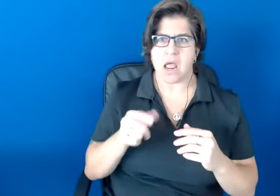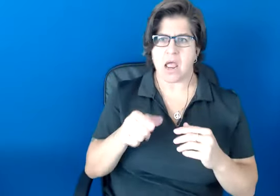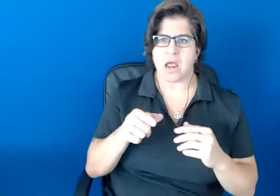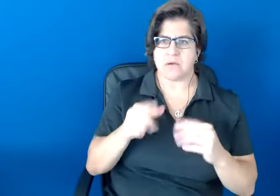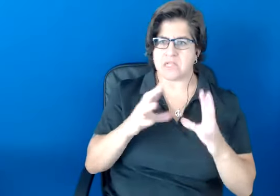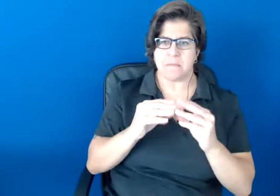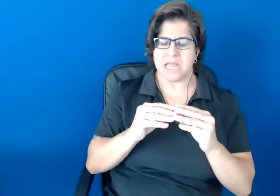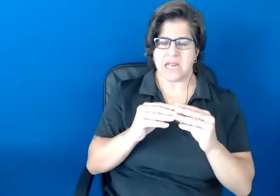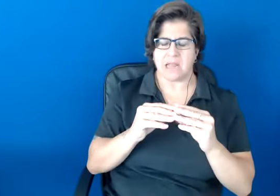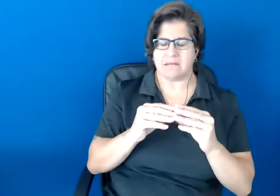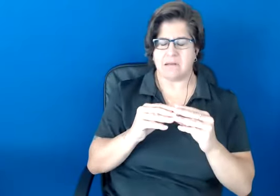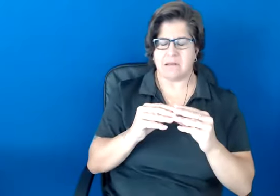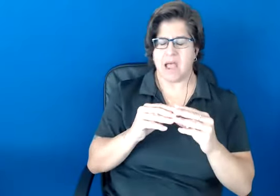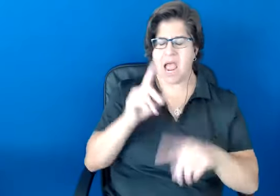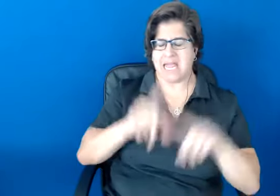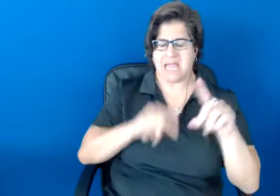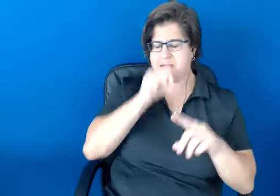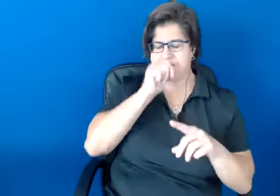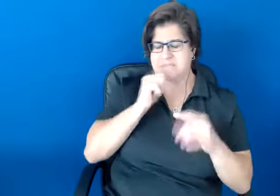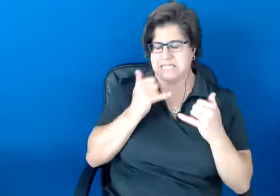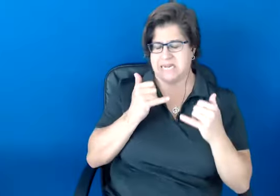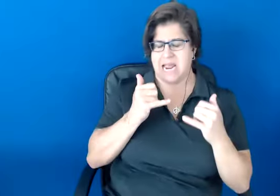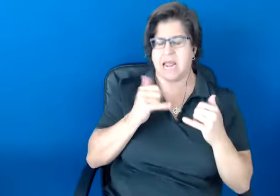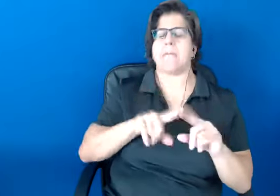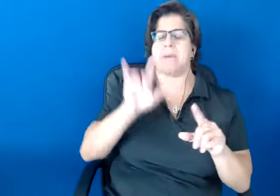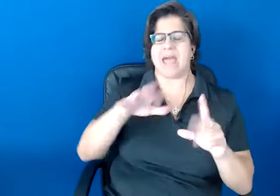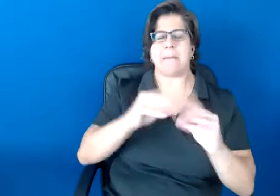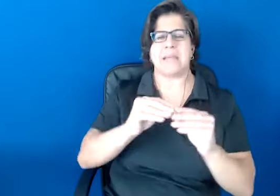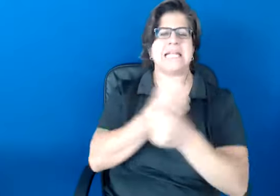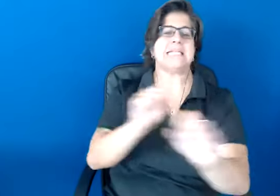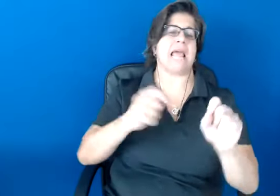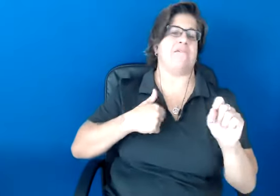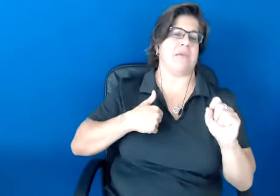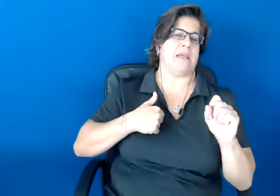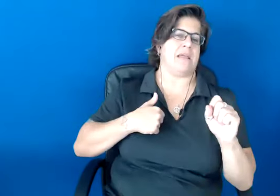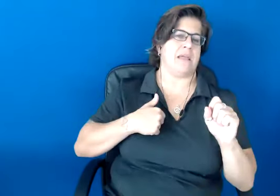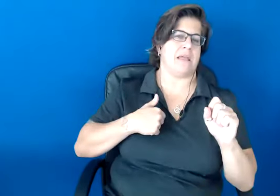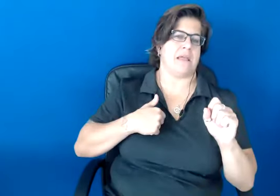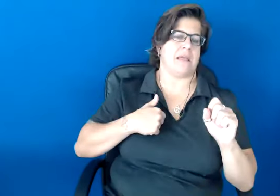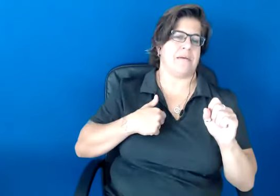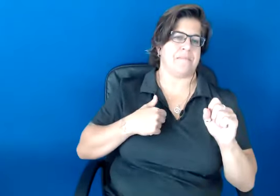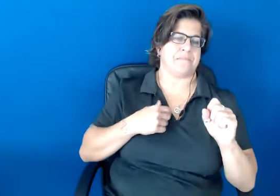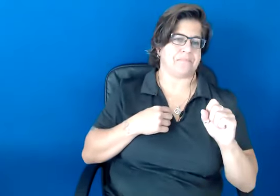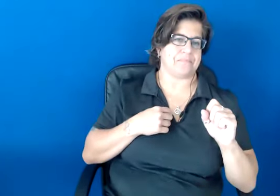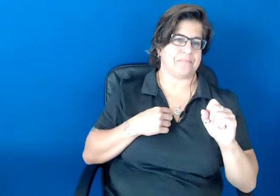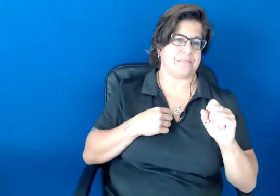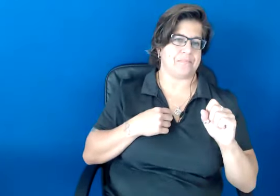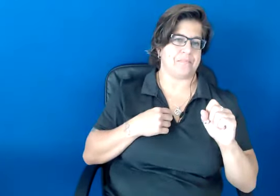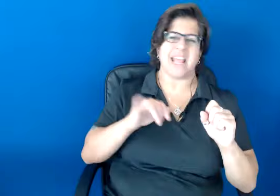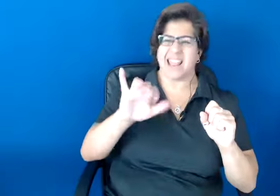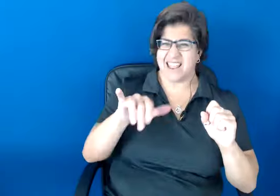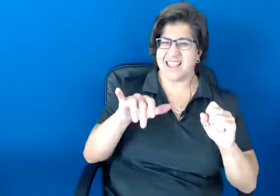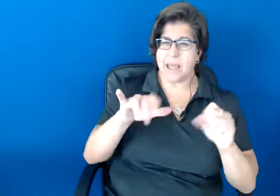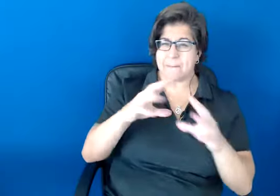that I can't stand today. But that meeting saved me, because it was one of those meetings that the leader starts off,